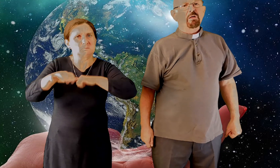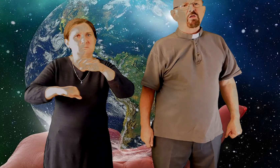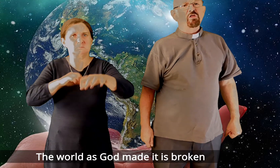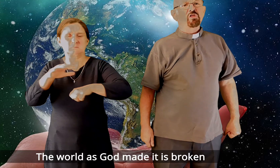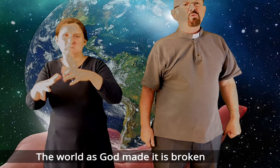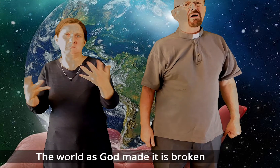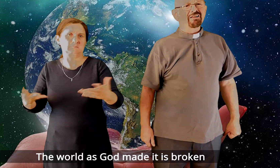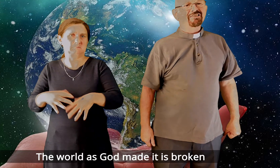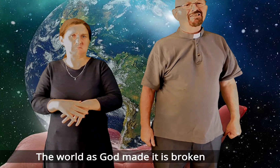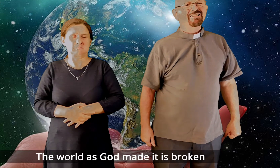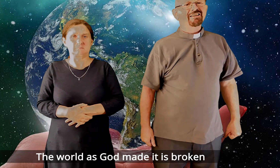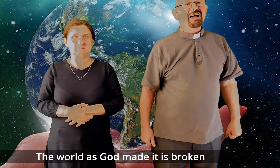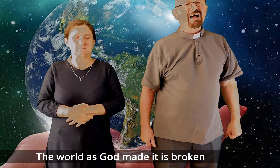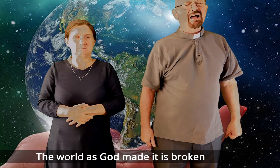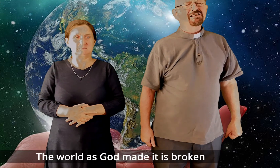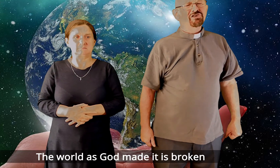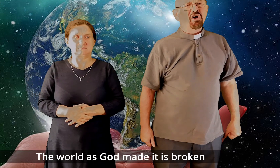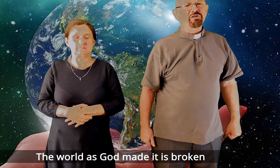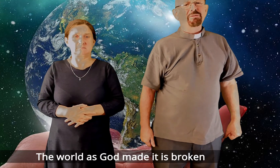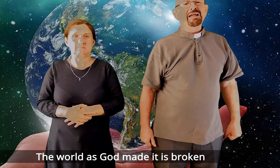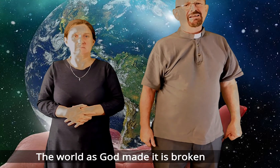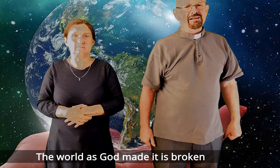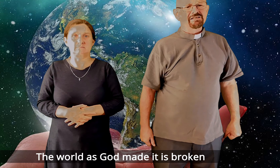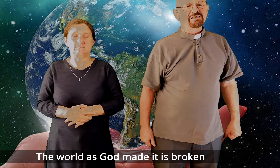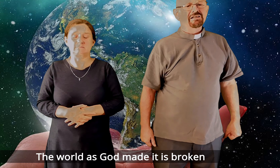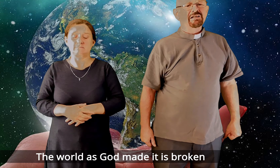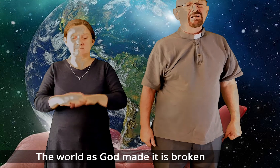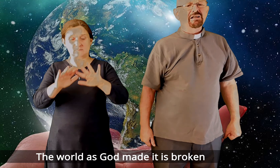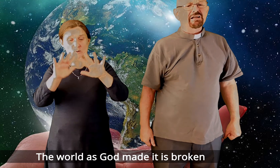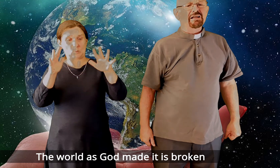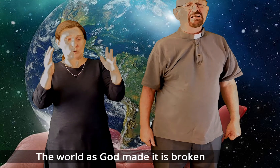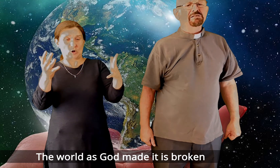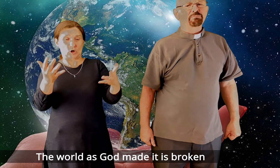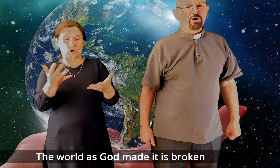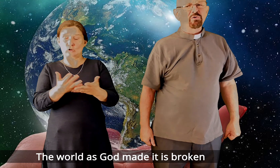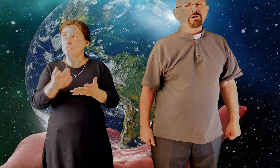The world as God made it is broken.